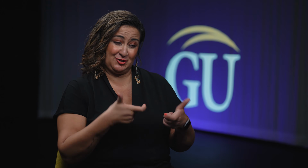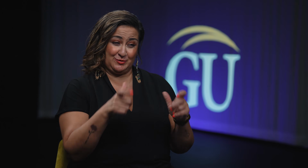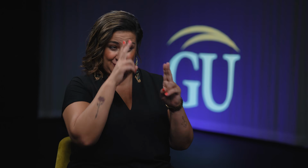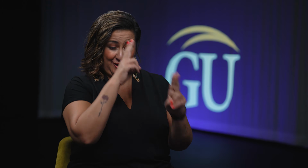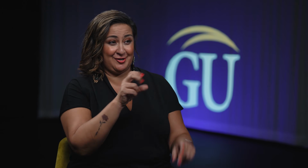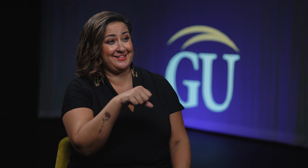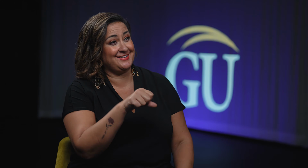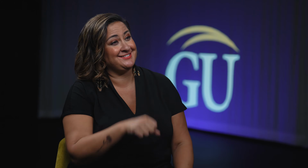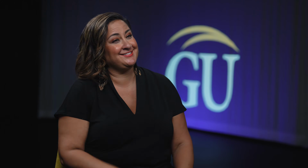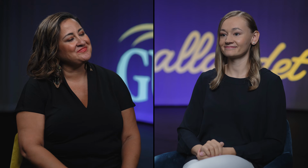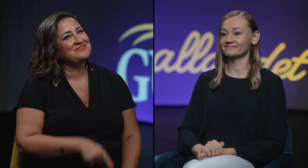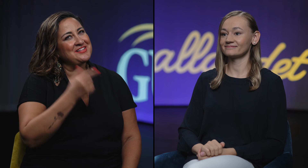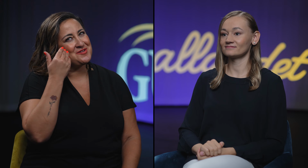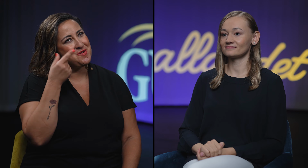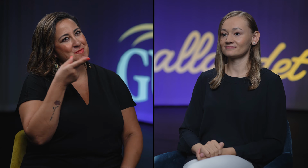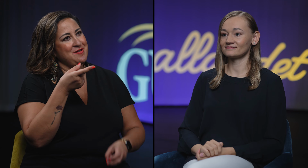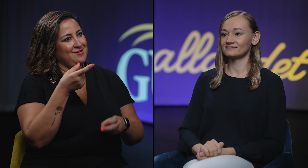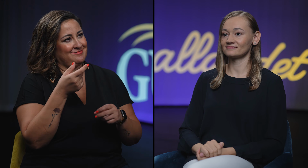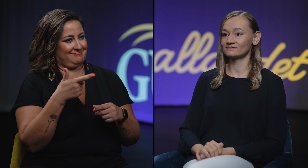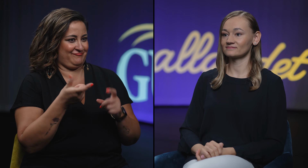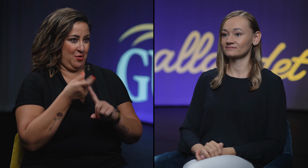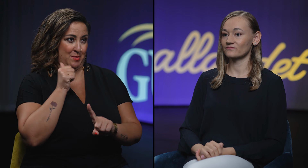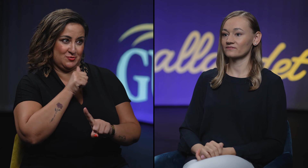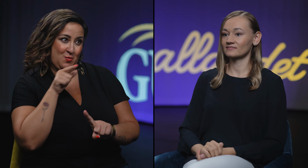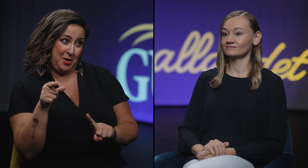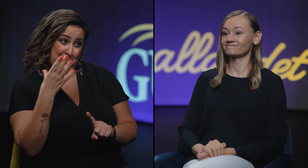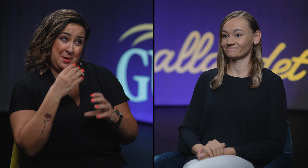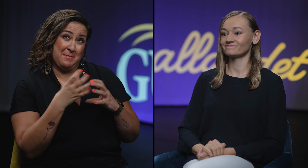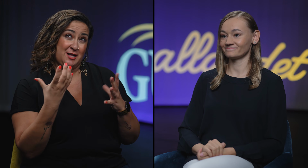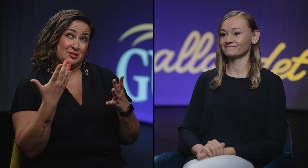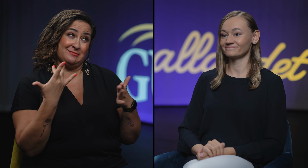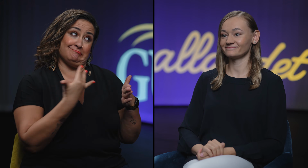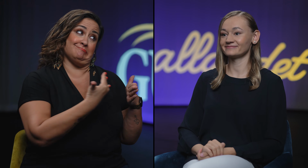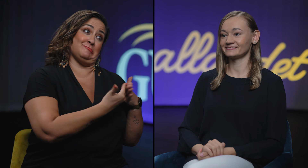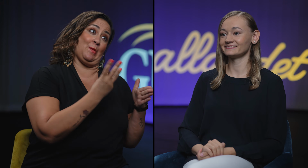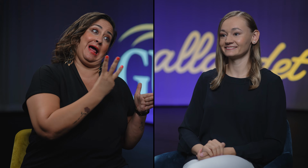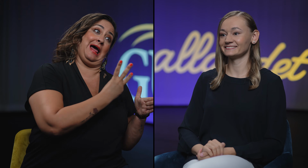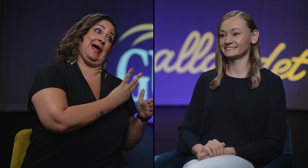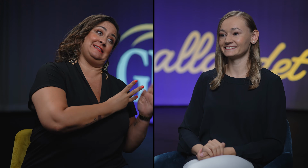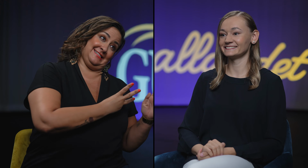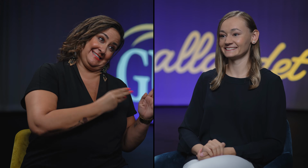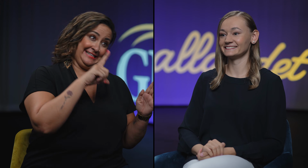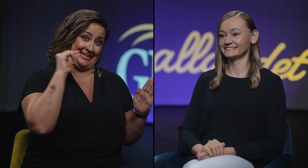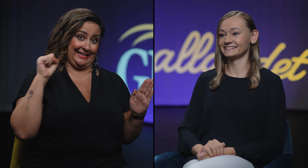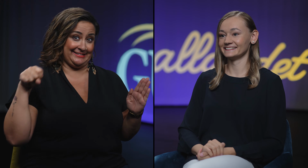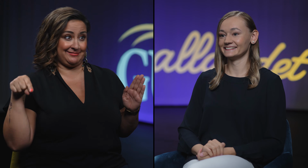Yeah, it's a huge honor. Being from Arizona, you're pretty much on the West Coast. Gallaudet is